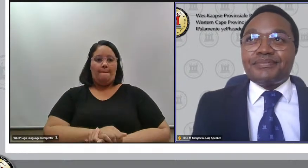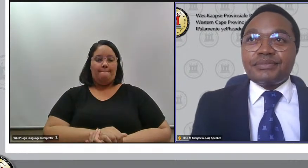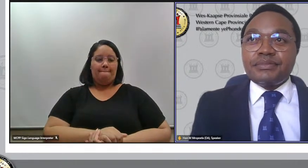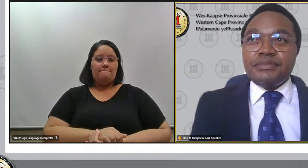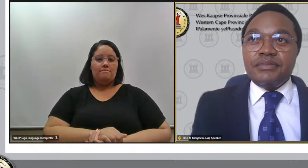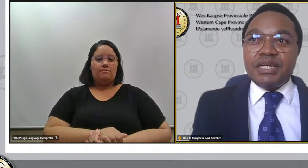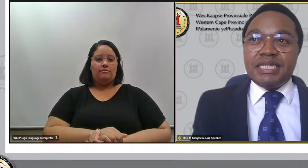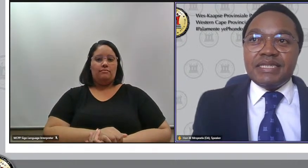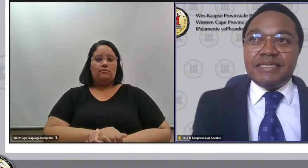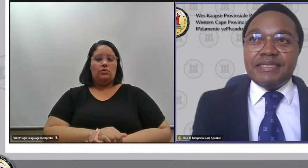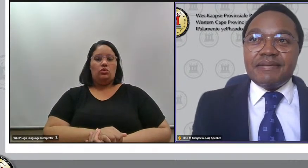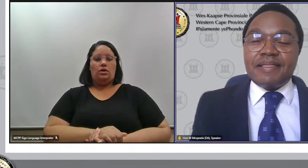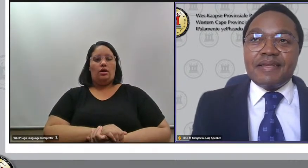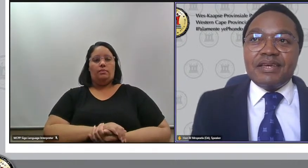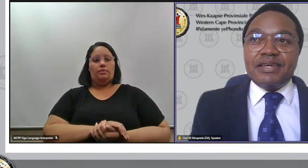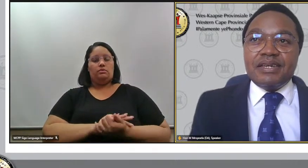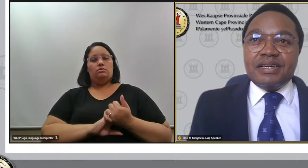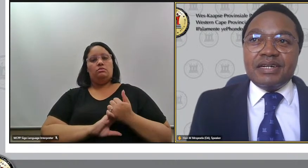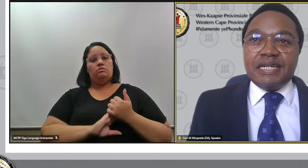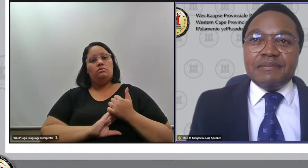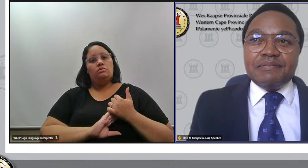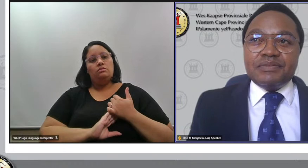here. The